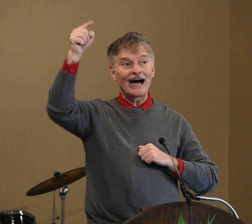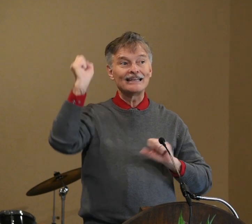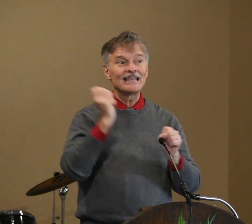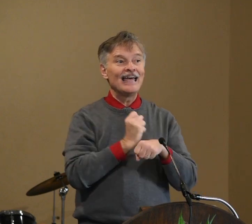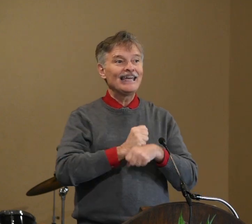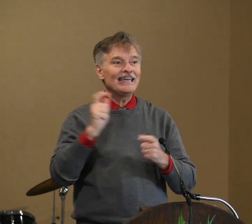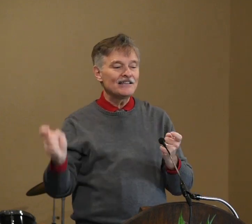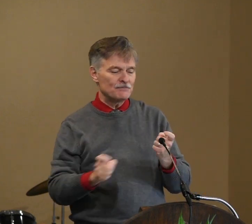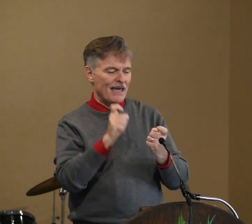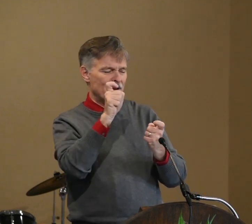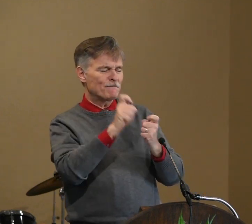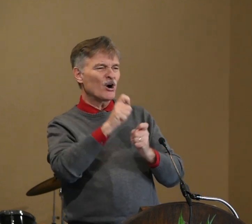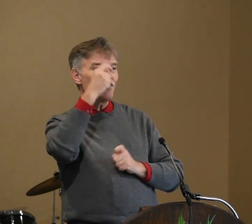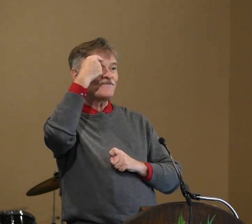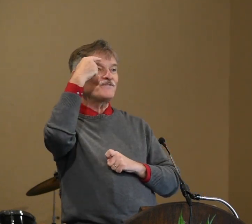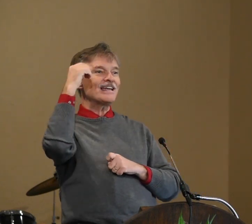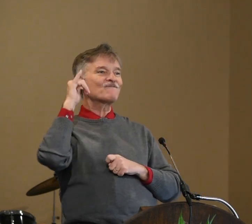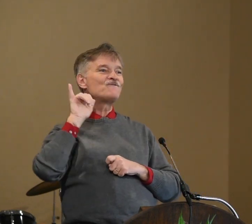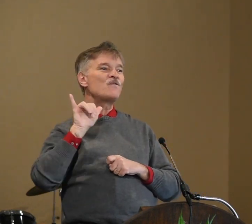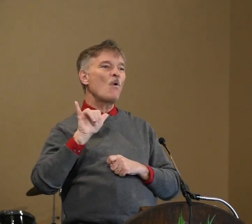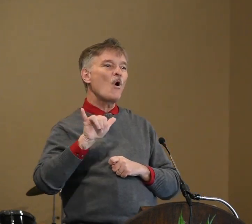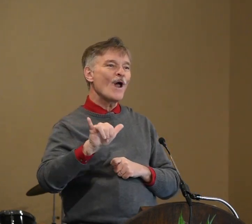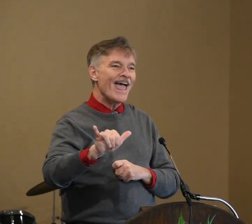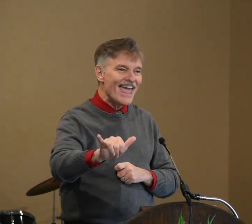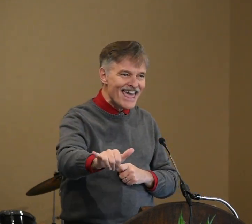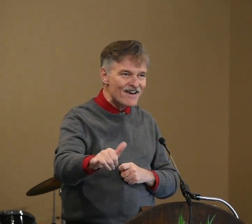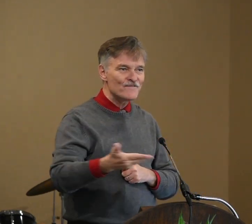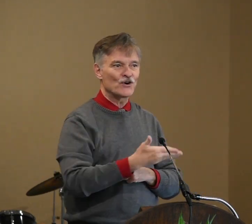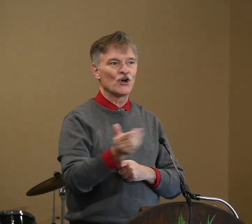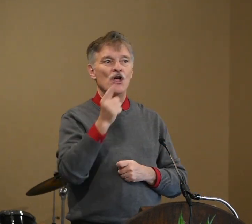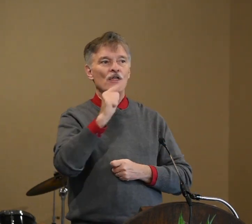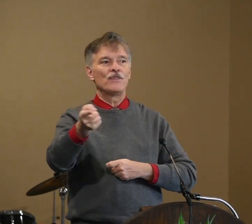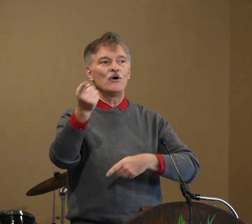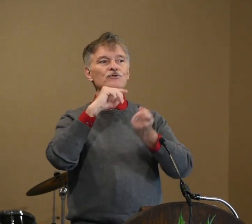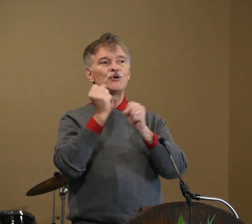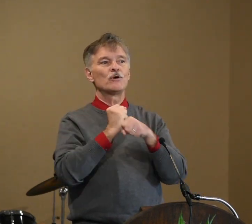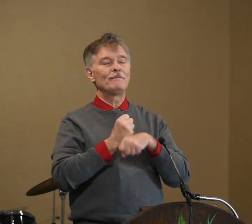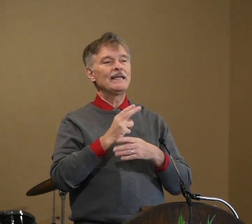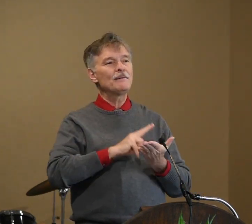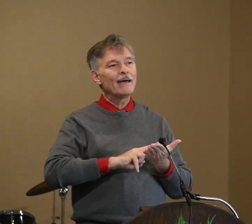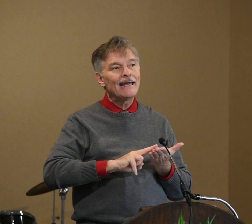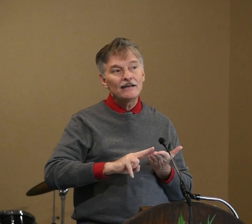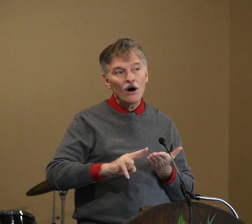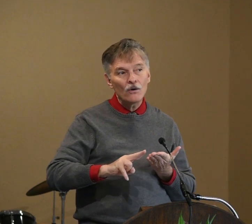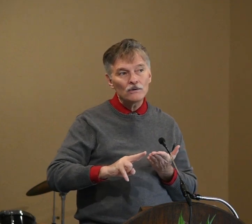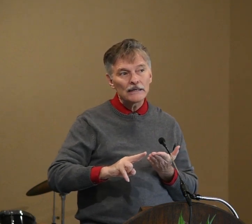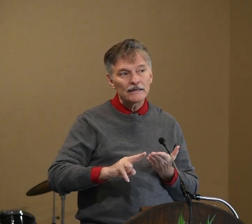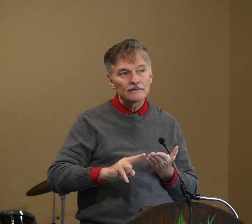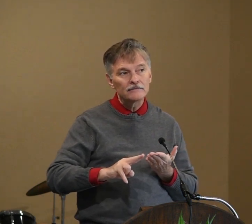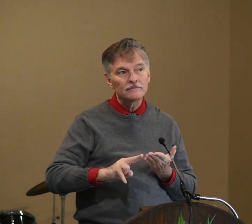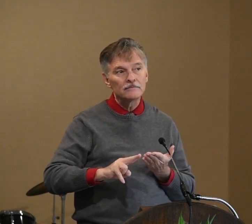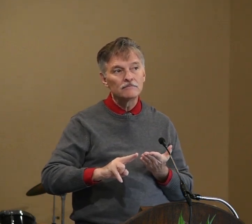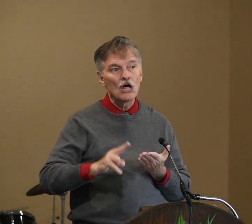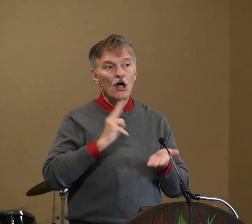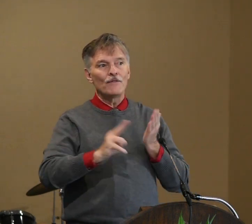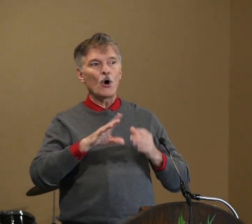sacrifice, he has made perfect forever those who are being made holy. The